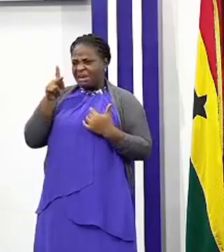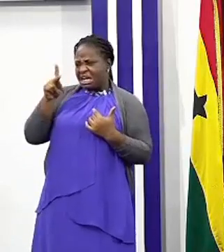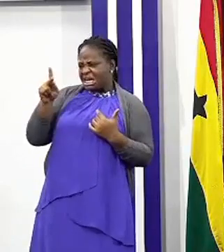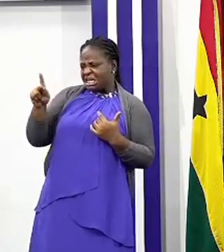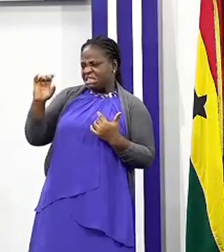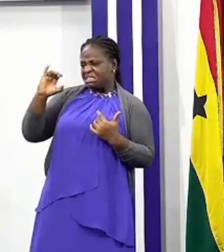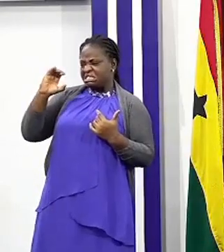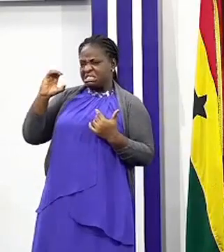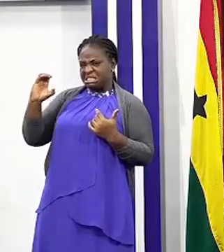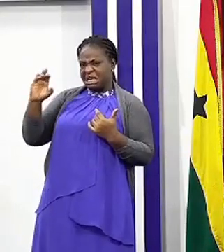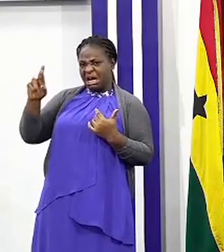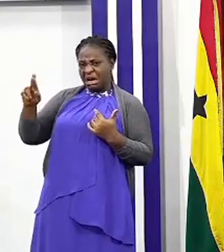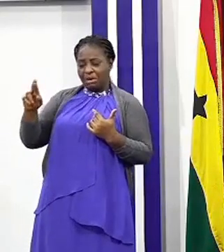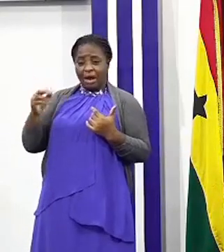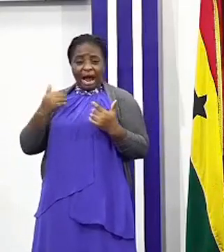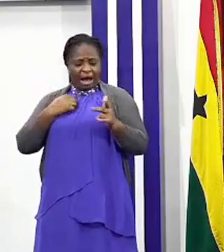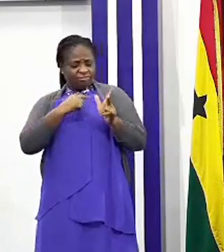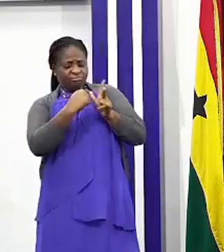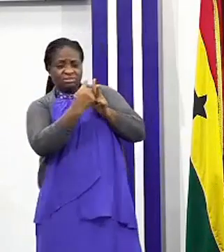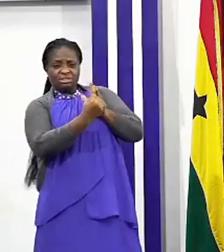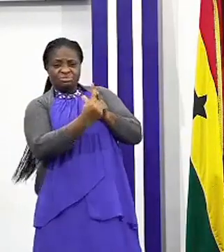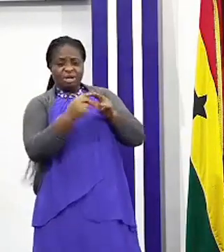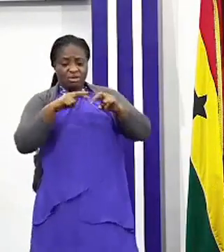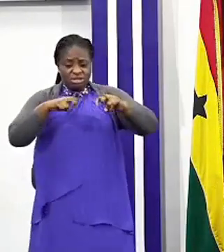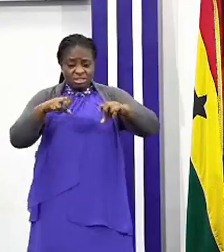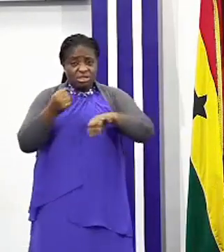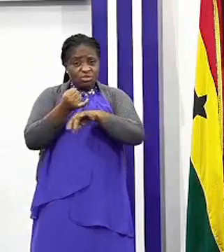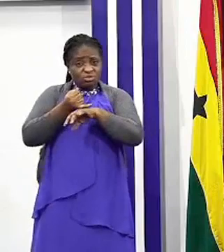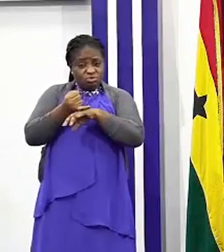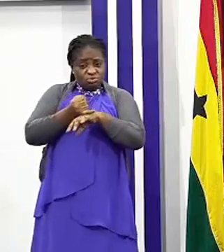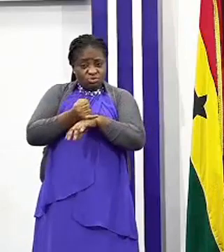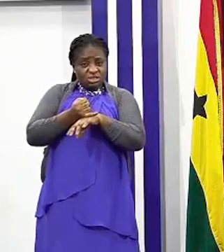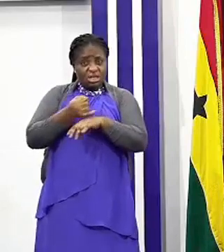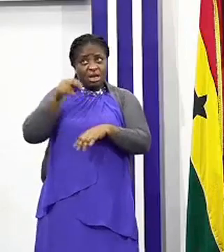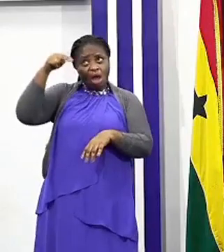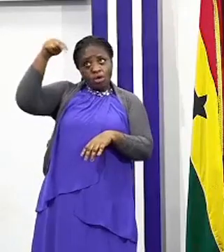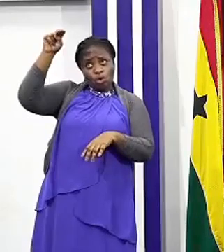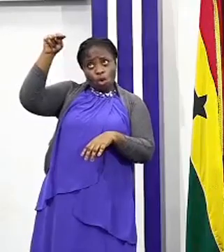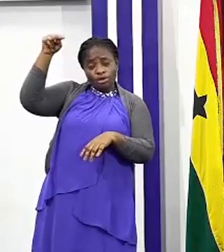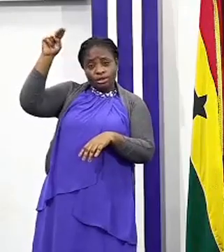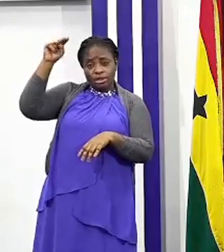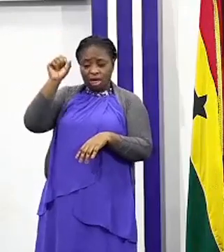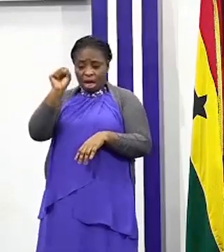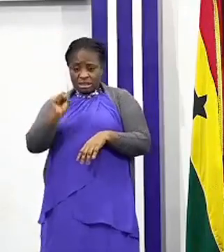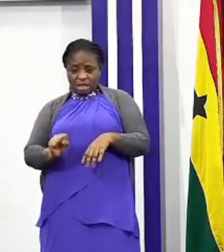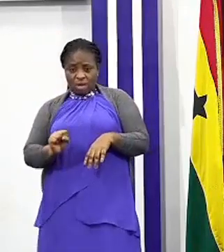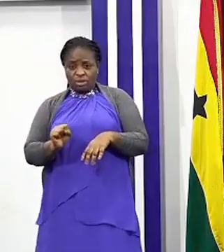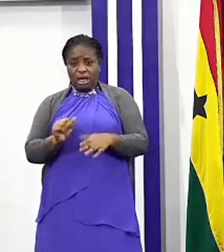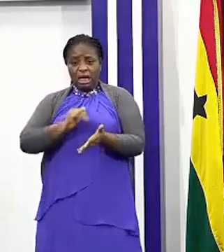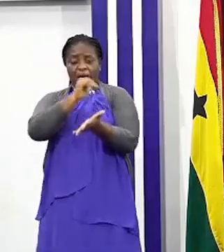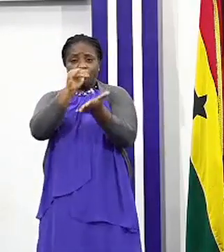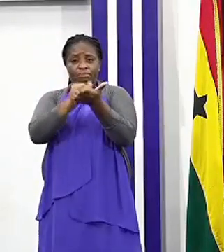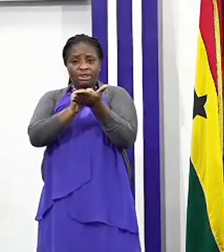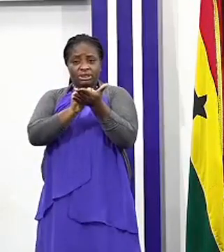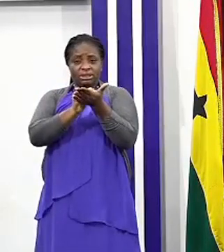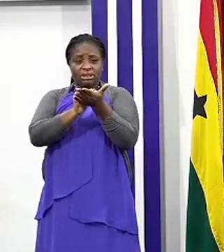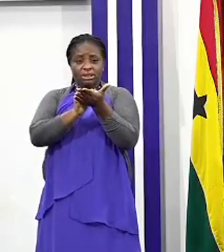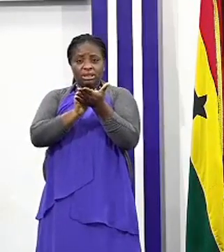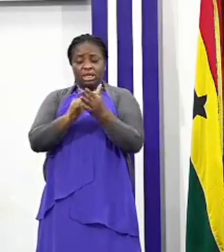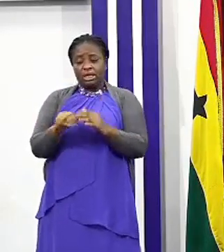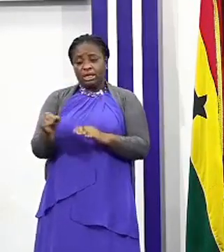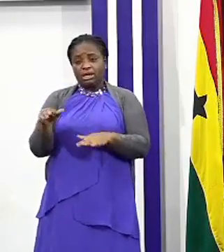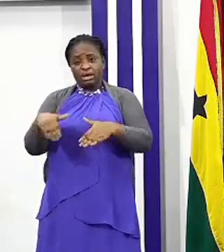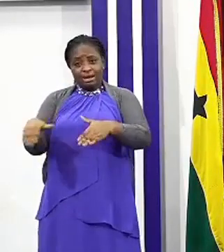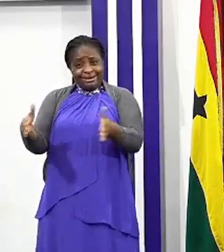researchers. There are three research institutions in the Northern Belt, in the south, in the middle belt, and also in the coastal